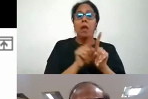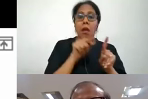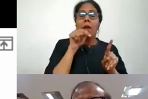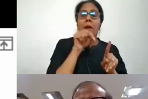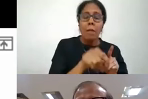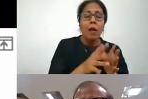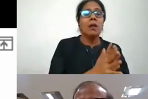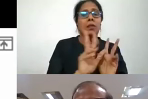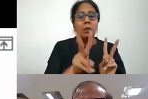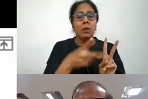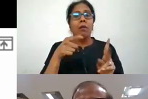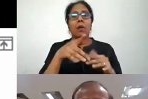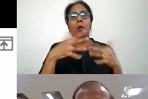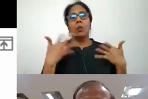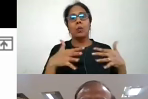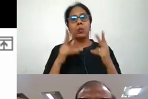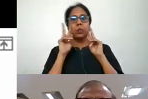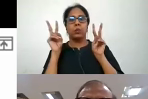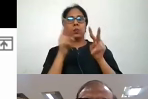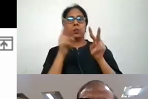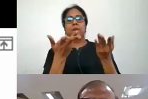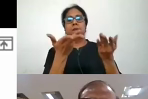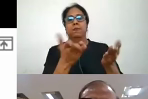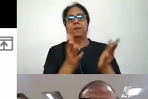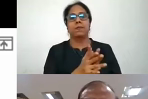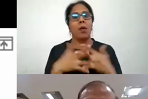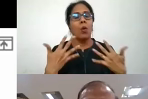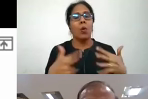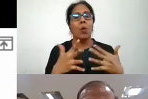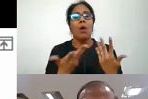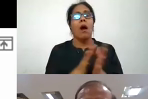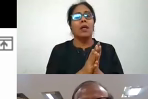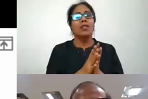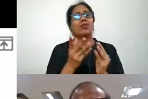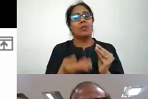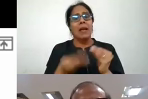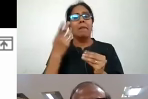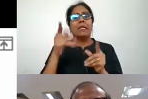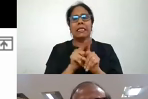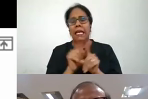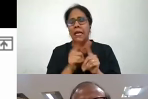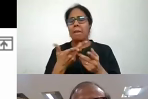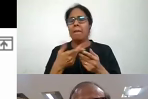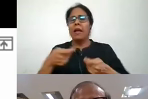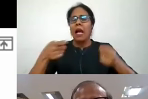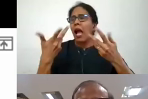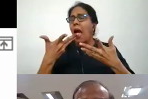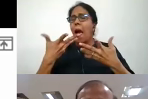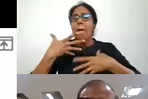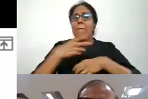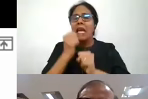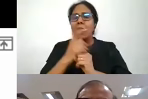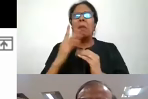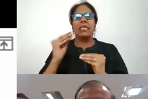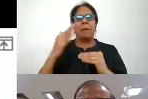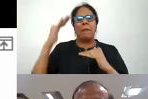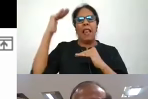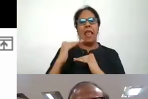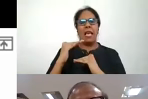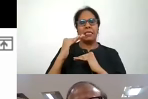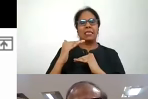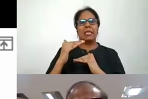billion to $48 billion. Given the, you know, a lot of market size and the support from the government,